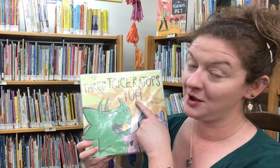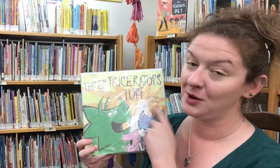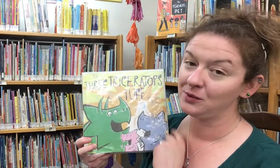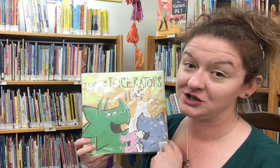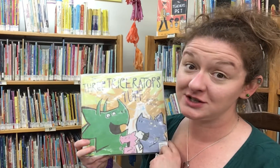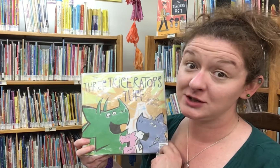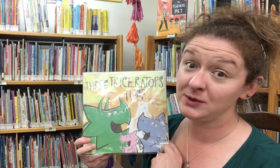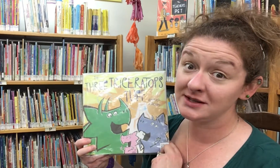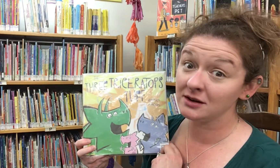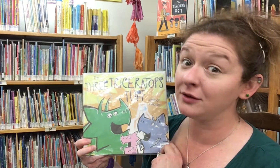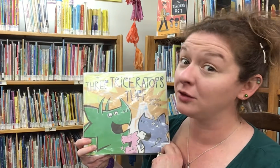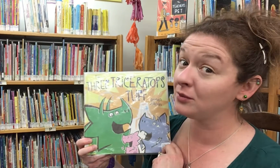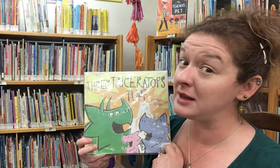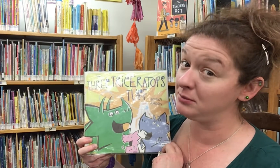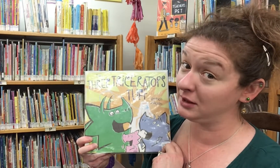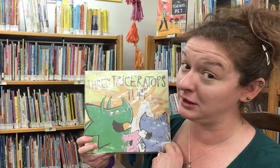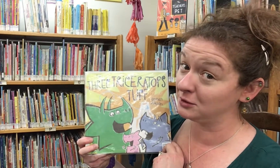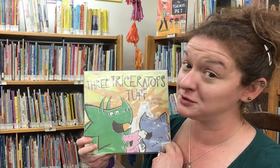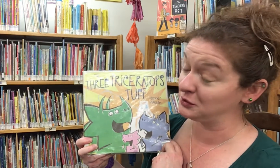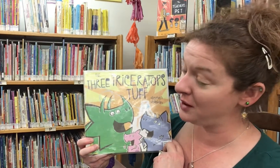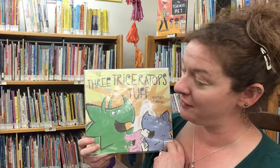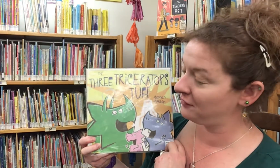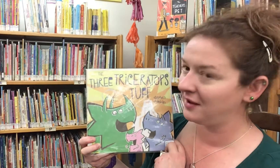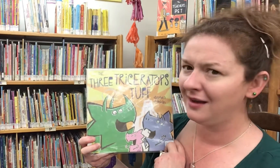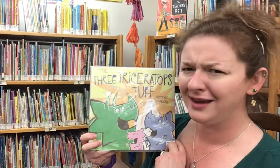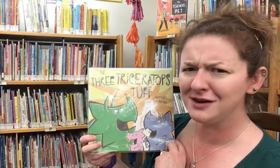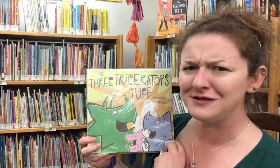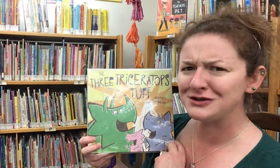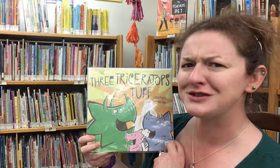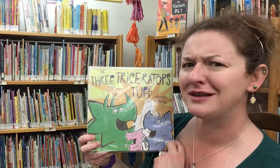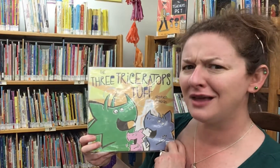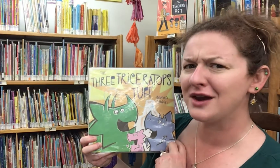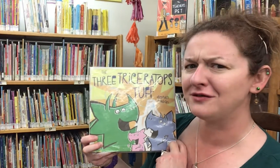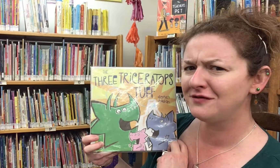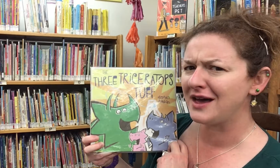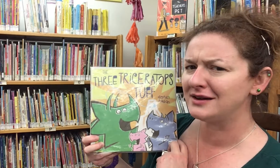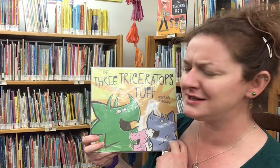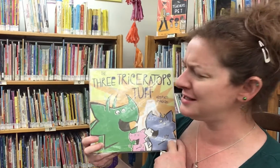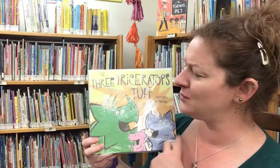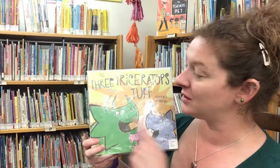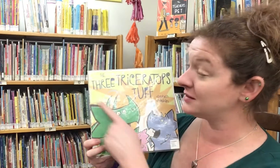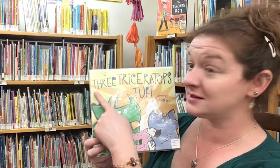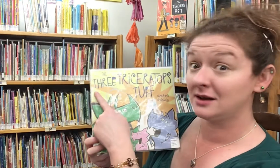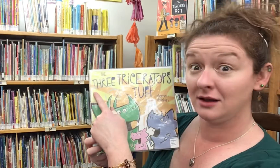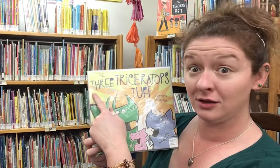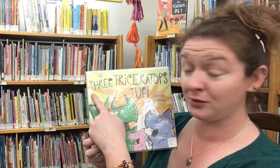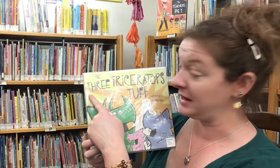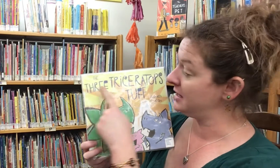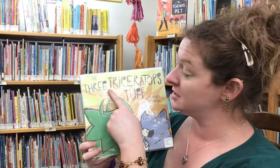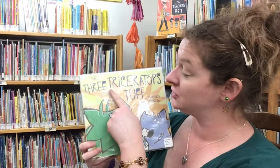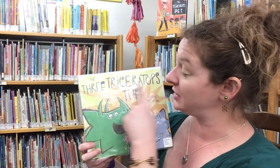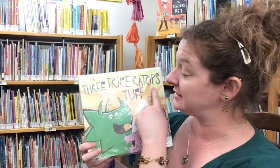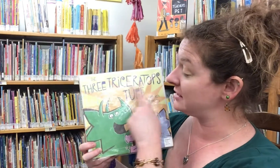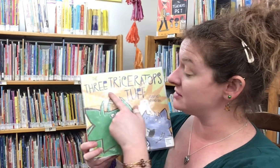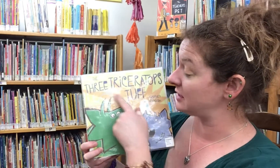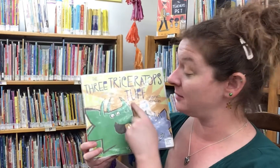which is a twist on the Three Billy Goats Gruff. And it features a lot of fun T words. Three, Triceratops,